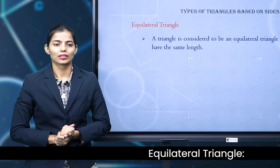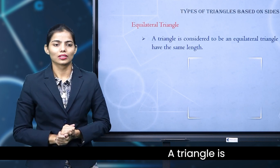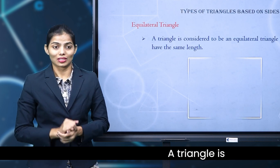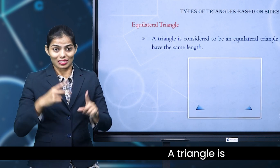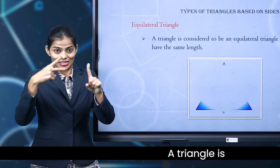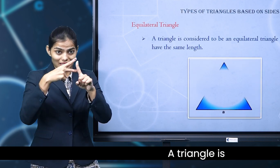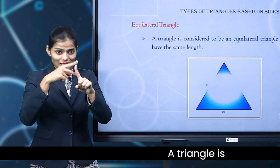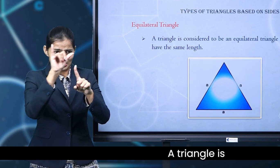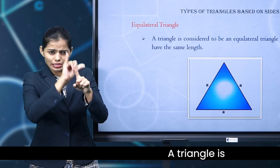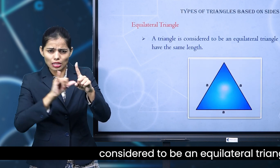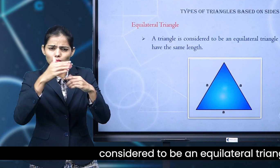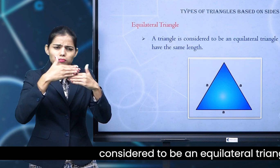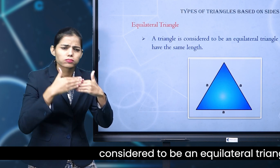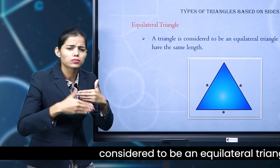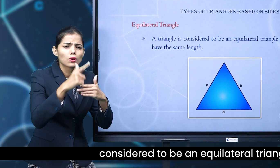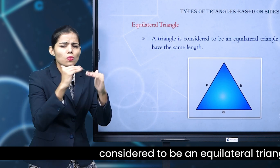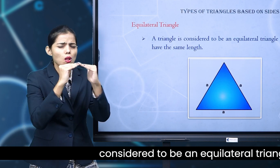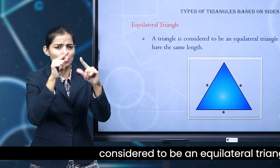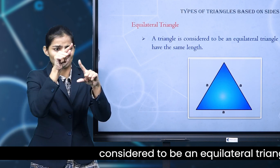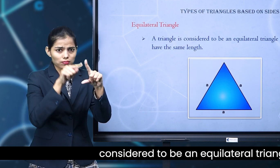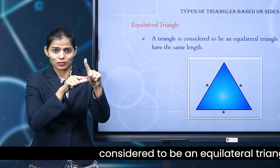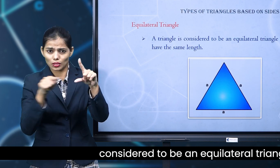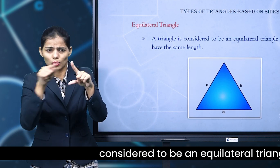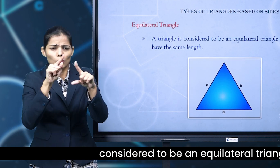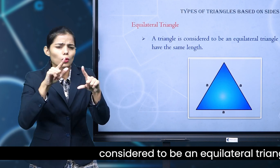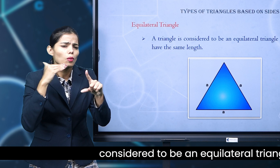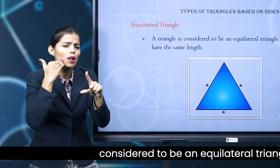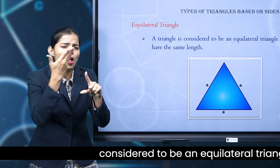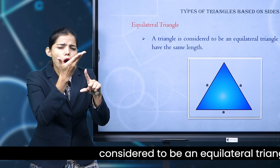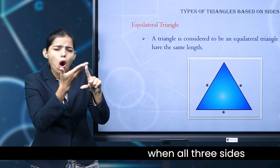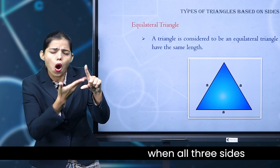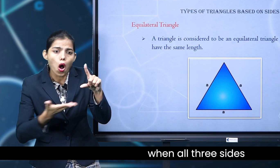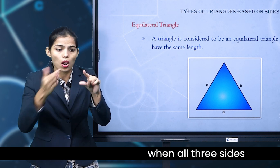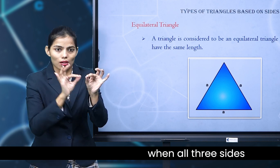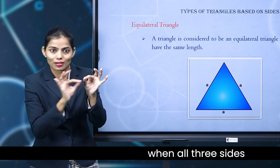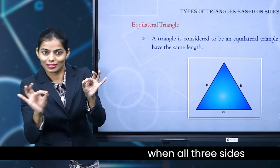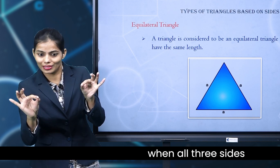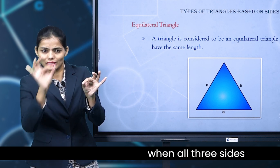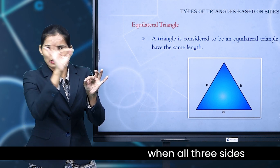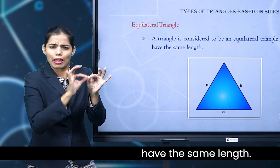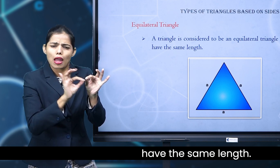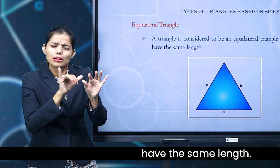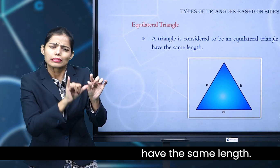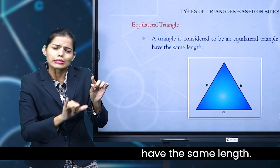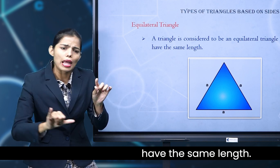A triangle is considered to be an equilateral triangle when all three sides have the same length.